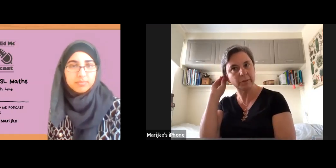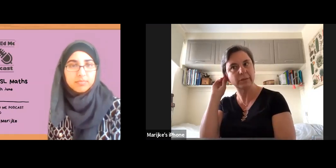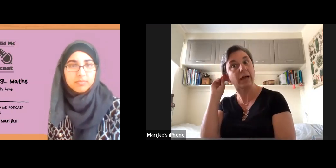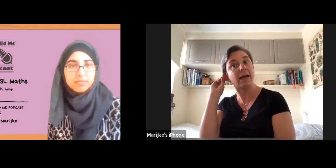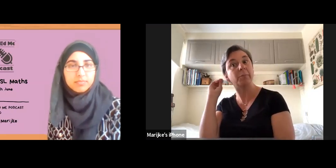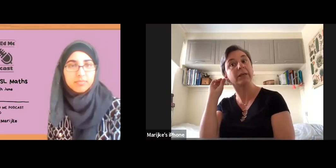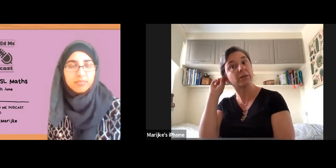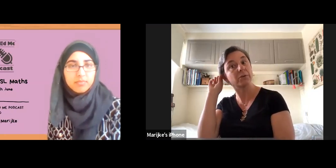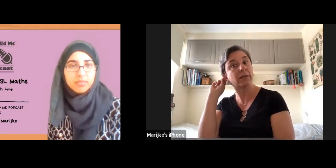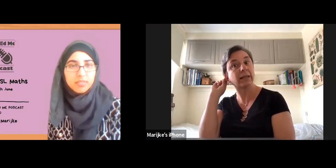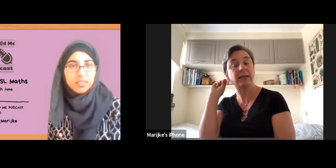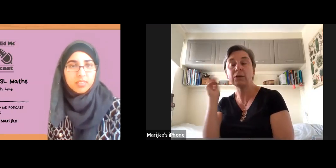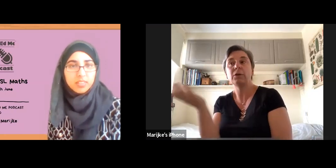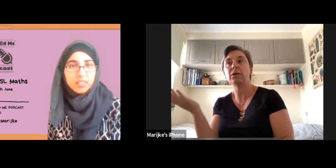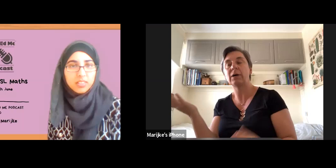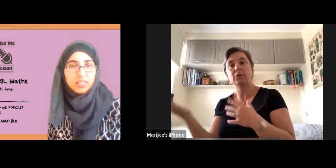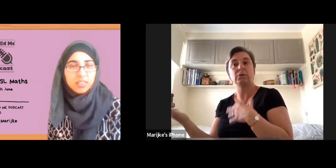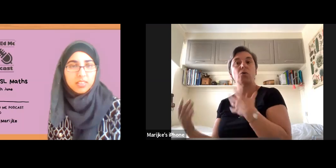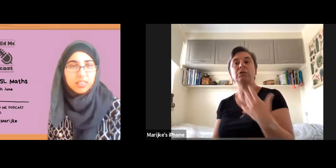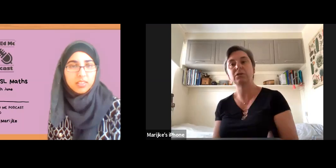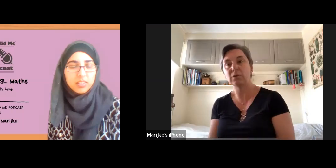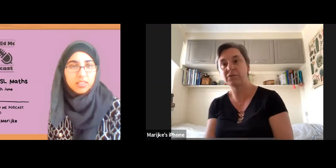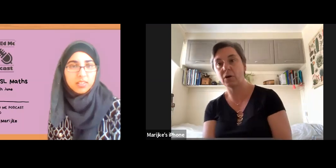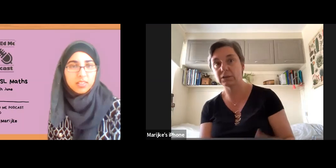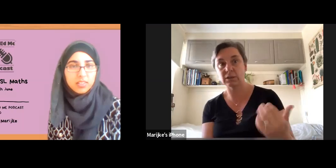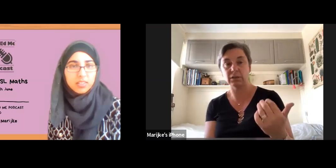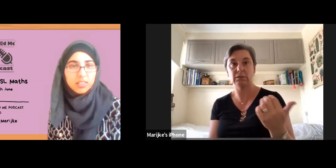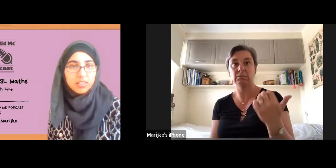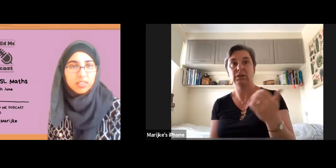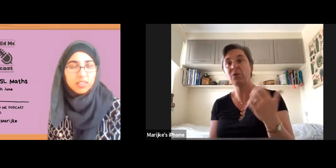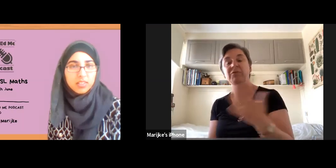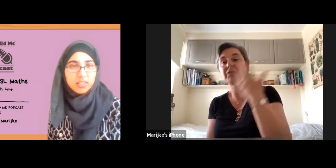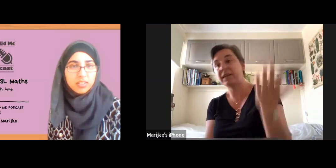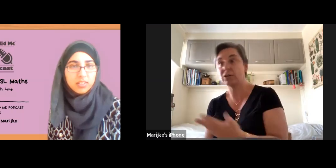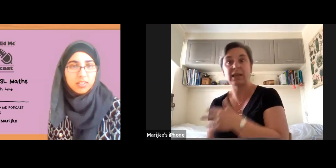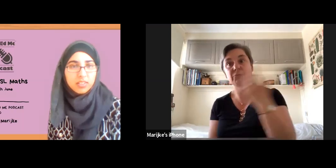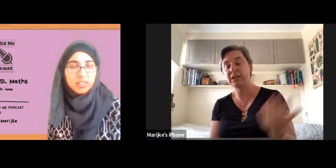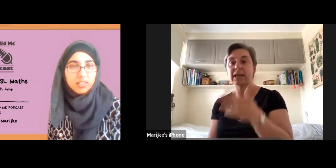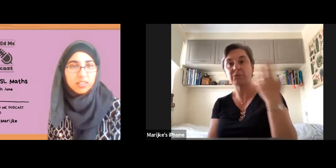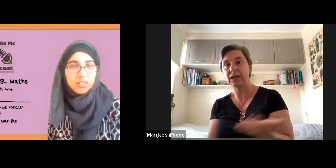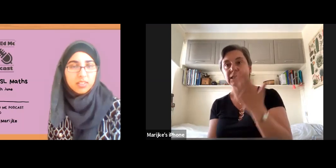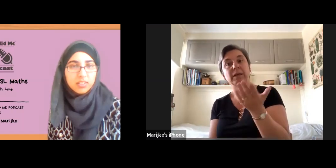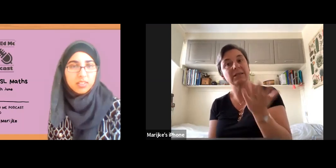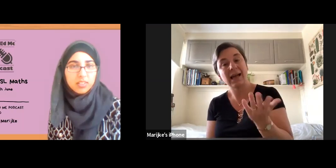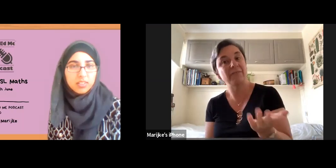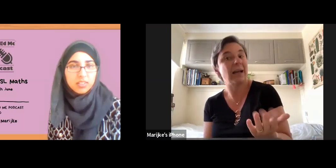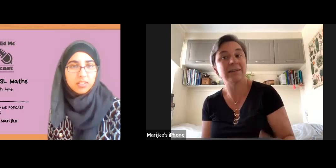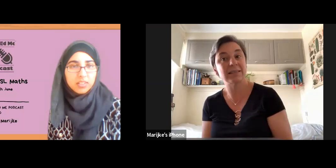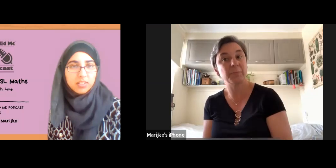not everybody can do that. And I know coders who have got, who aren't very good at their reading and their writing because they haven't had that